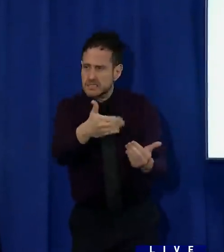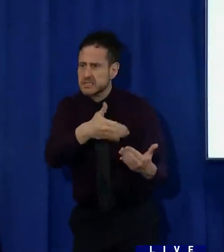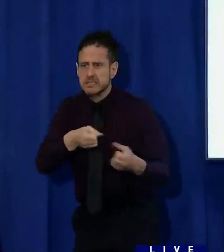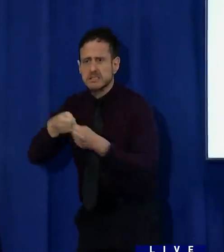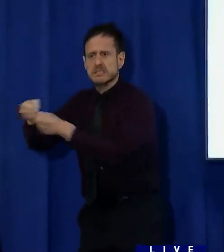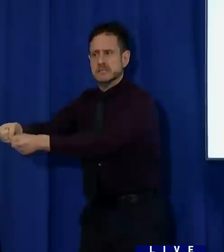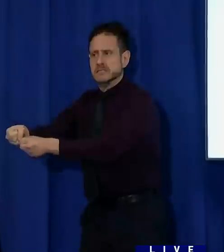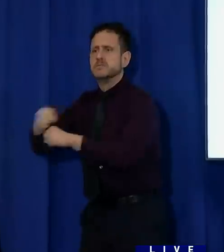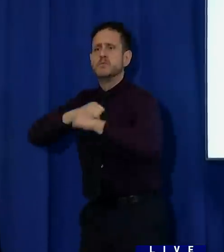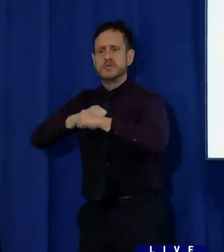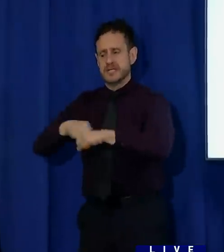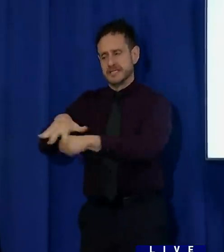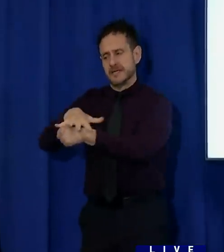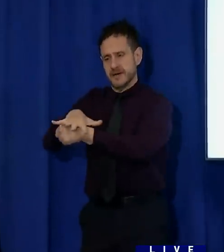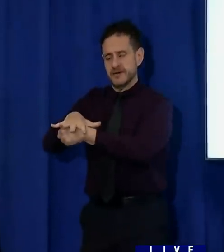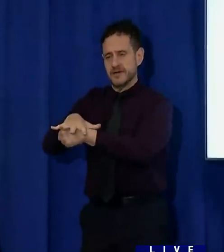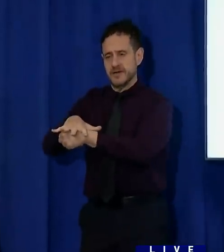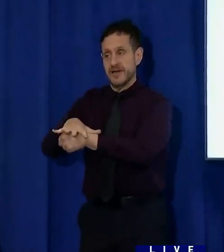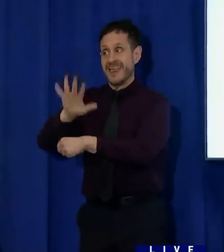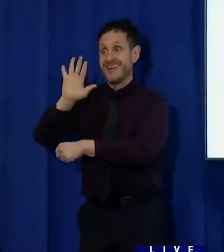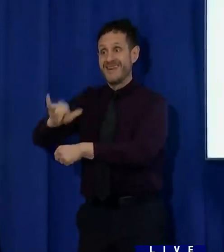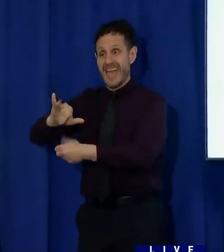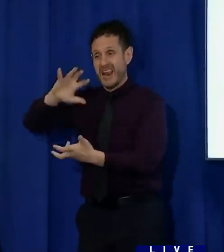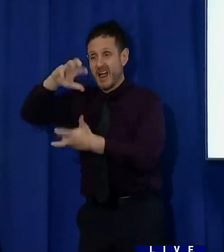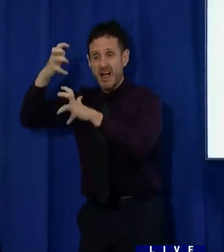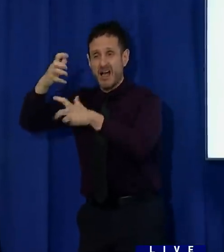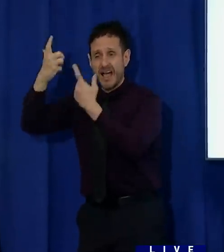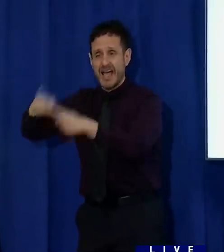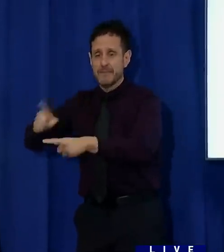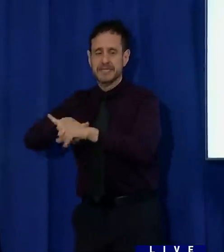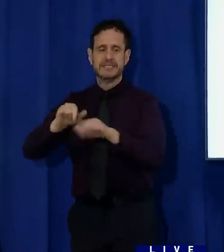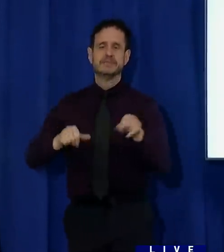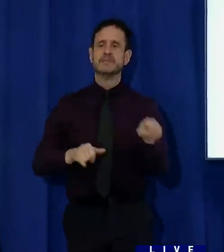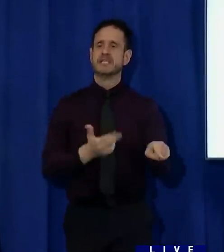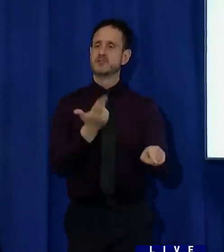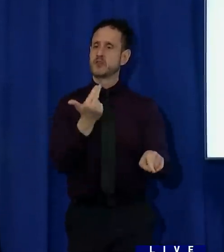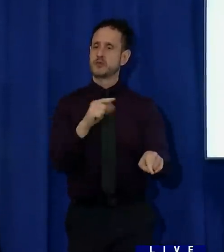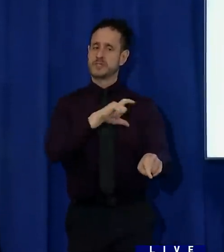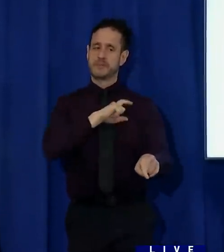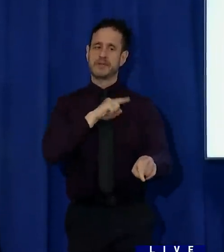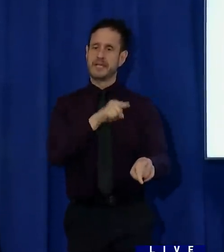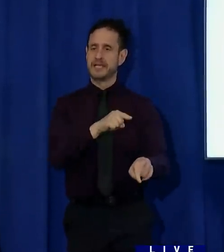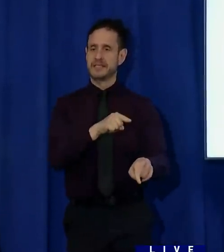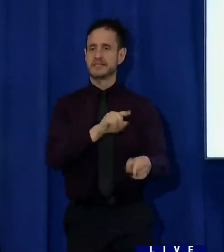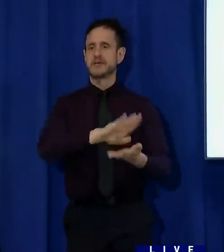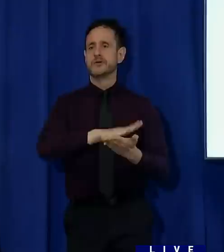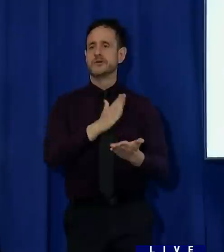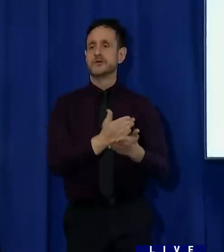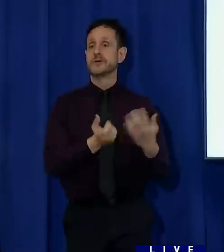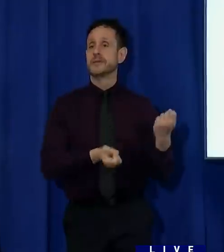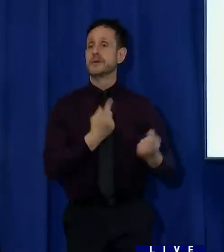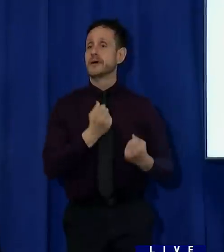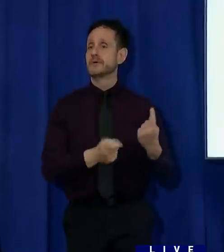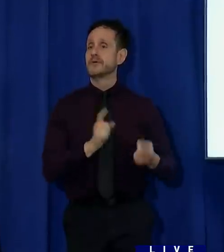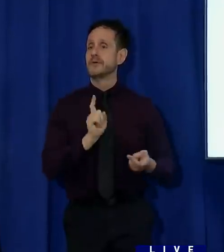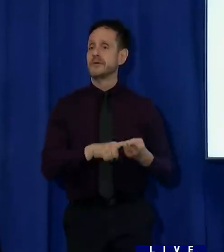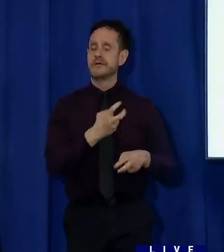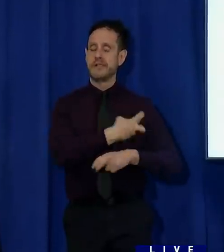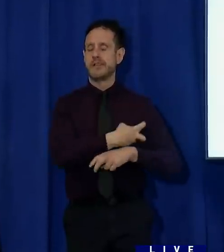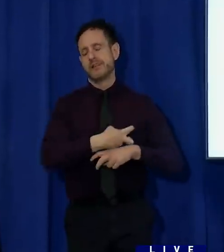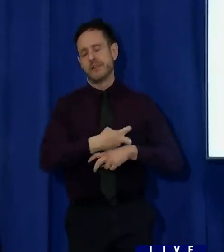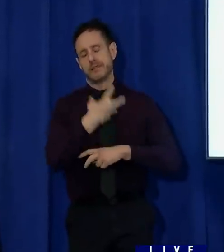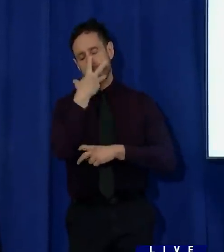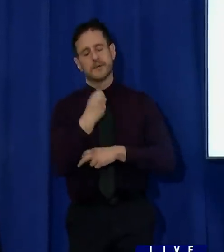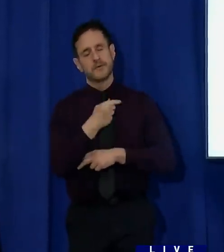area. That's all going on the same time these 13 guys are making popcorn, taking a nap on a